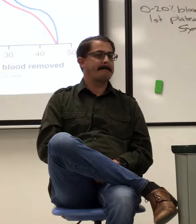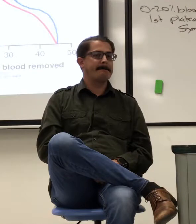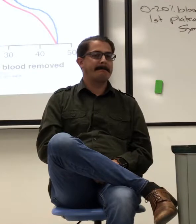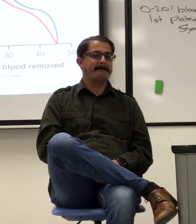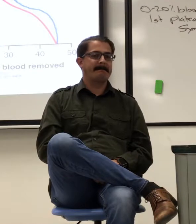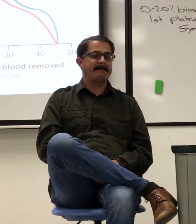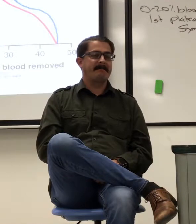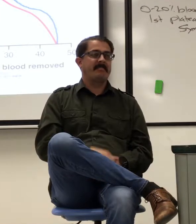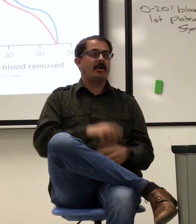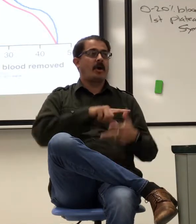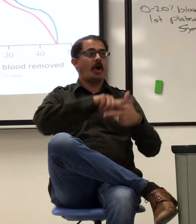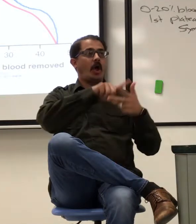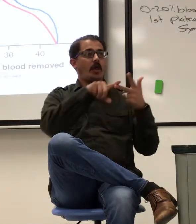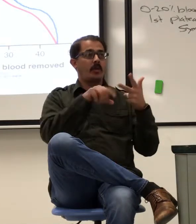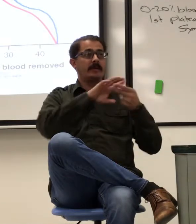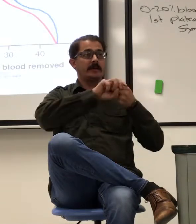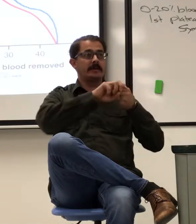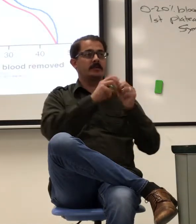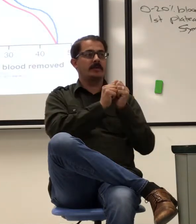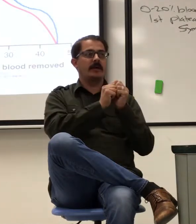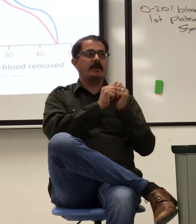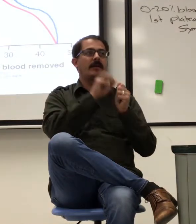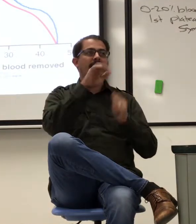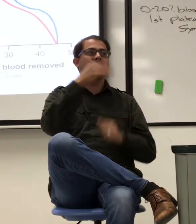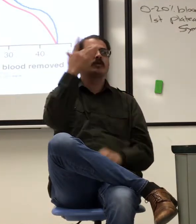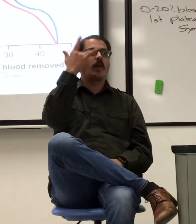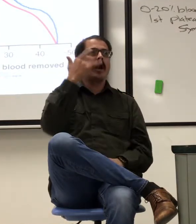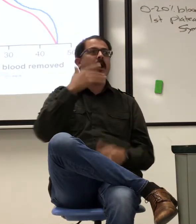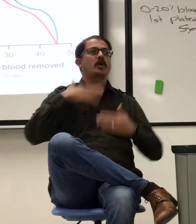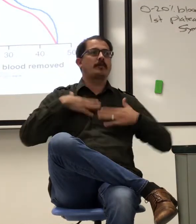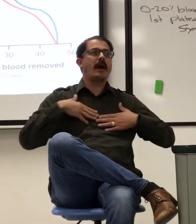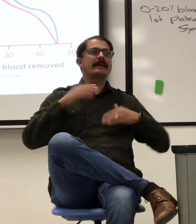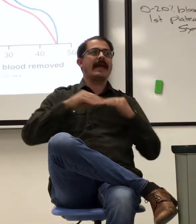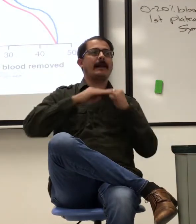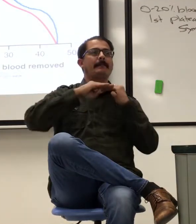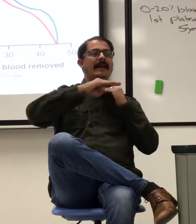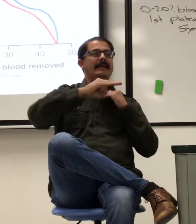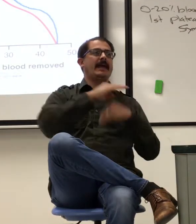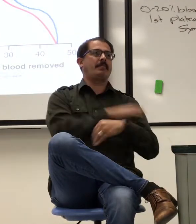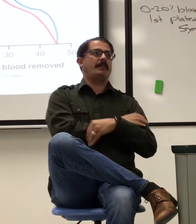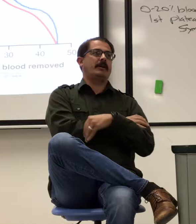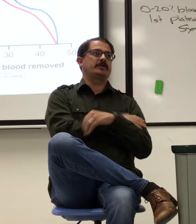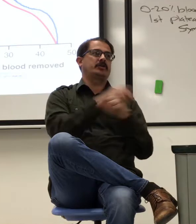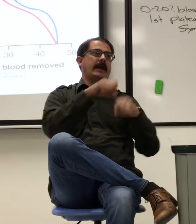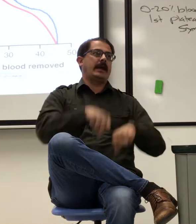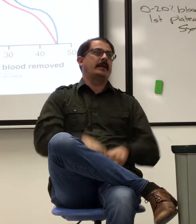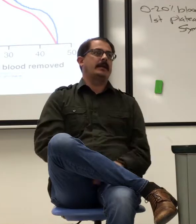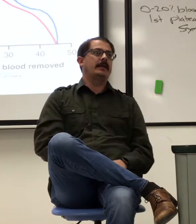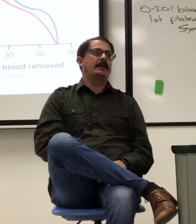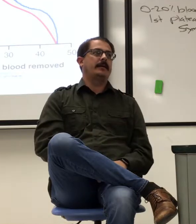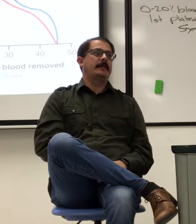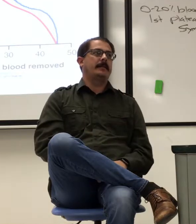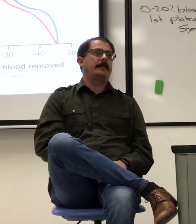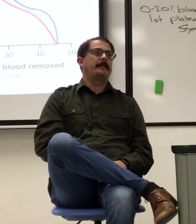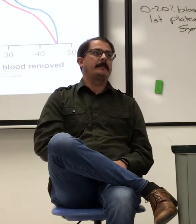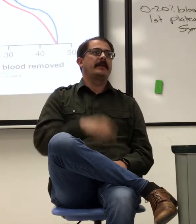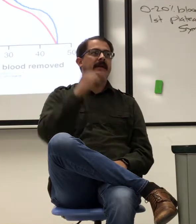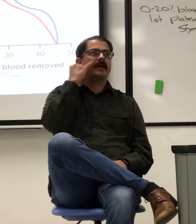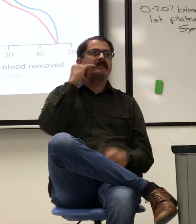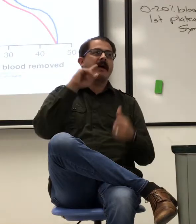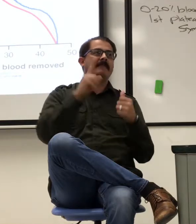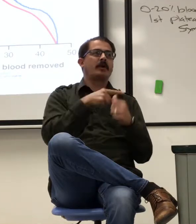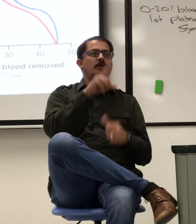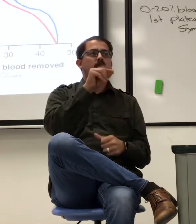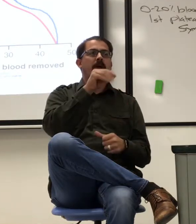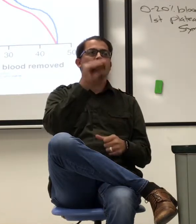All 3 of those are why the body can maintain blood pressure in this first